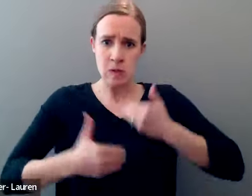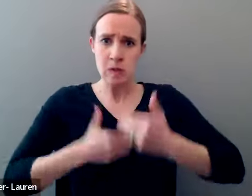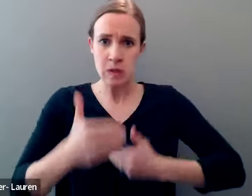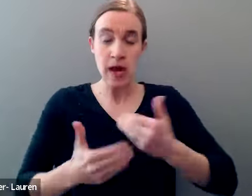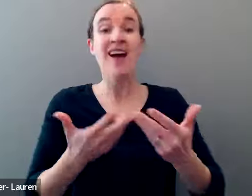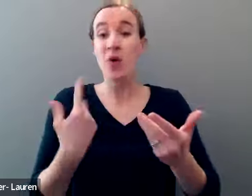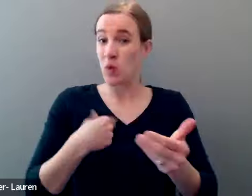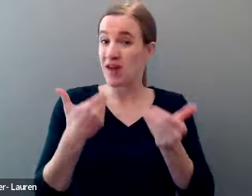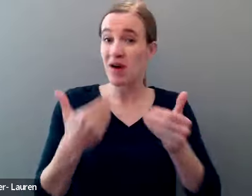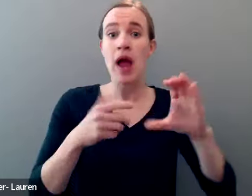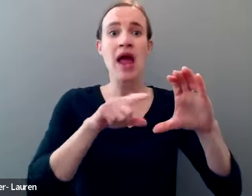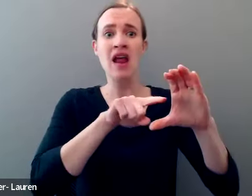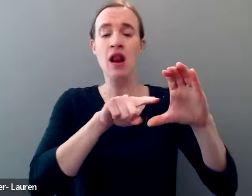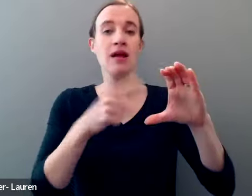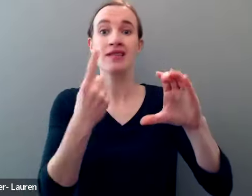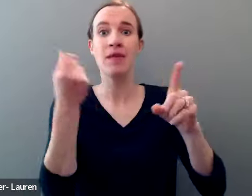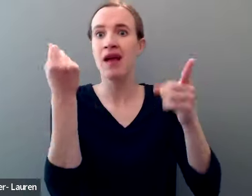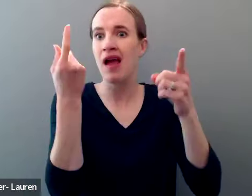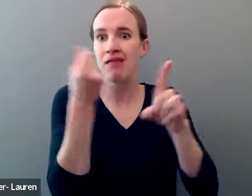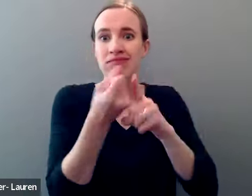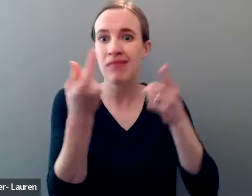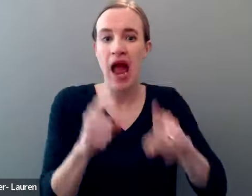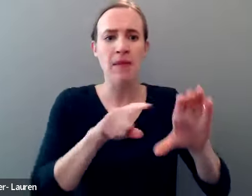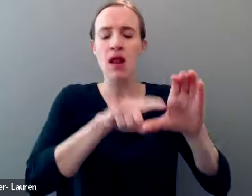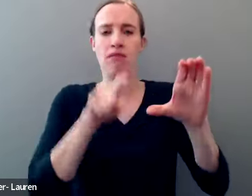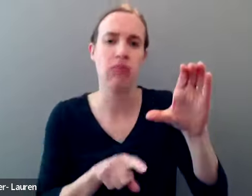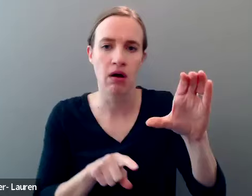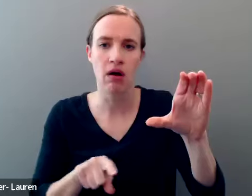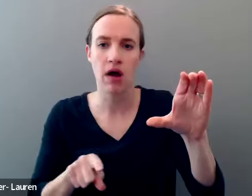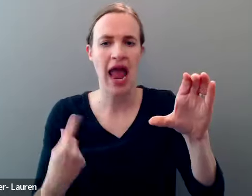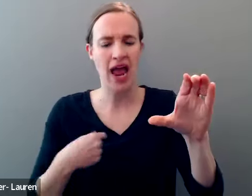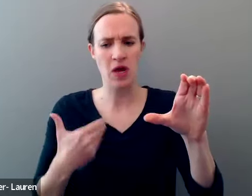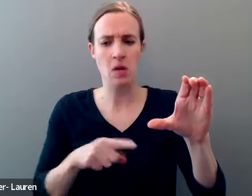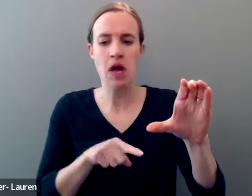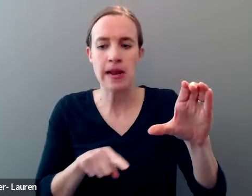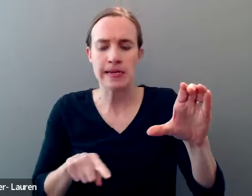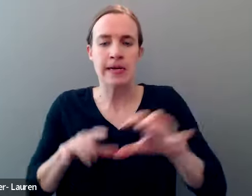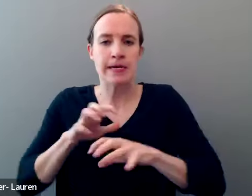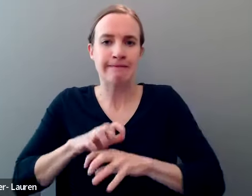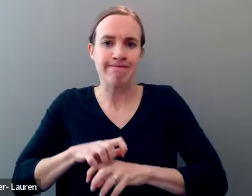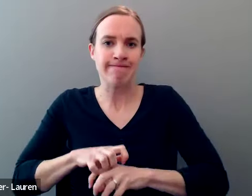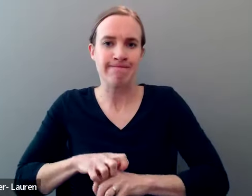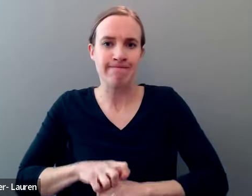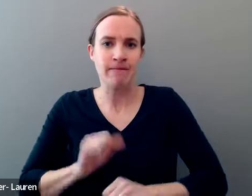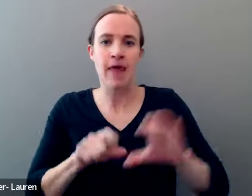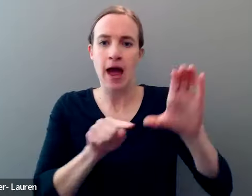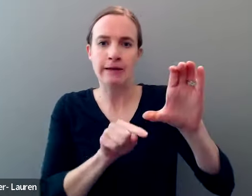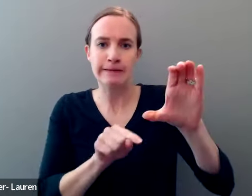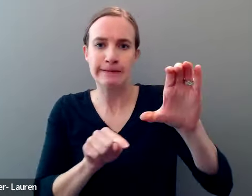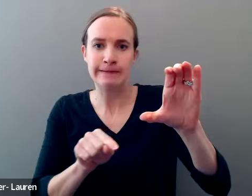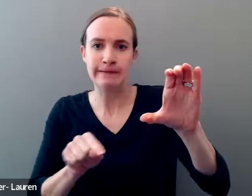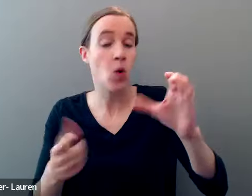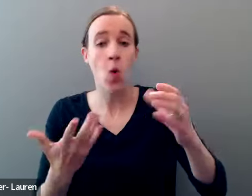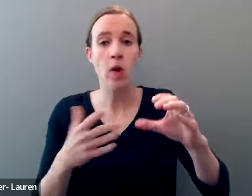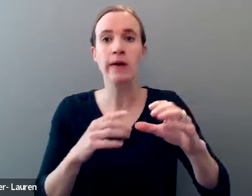learn how to acclimate to that discomfort. And so, again, one of the most important things about